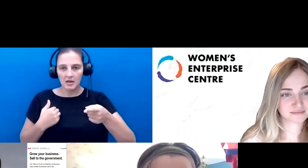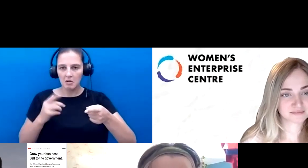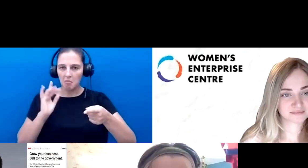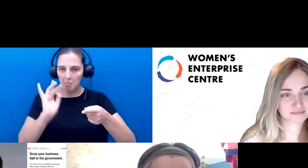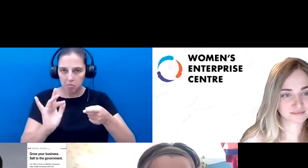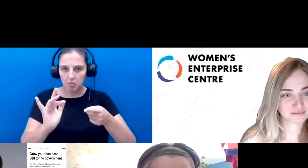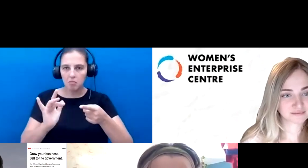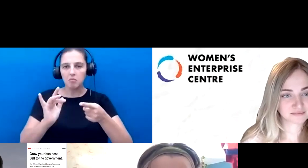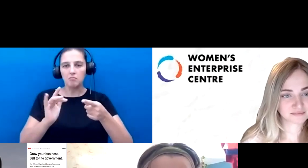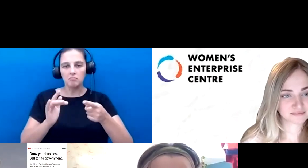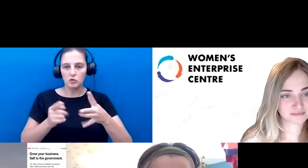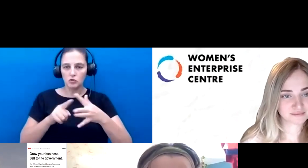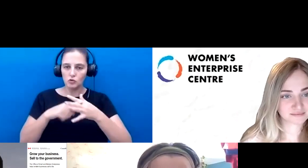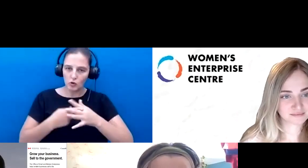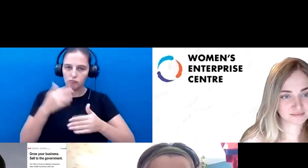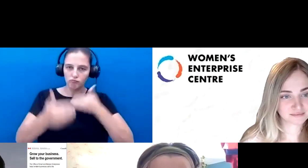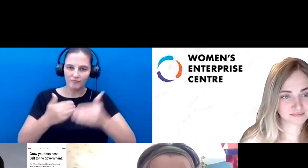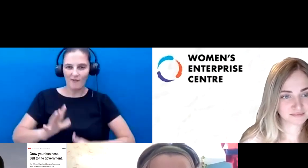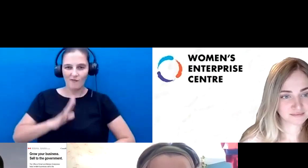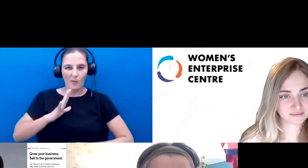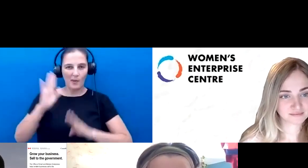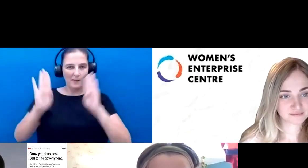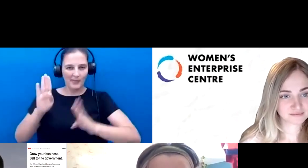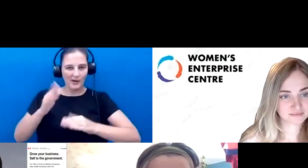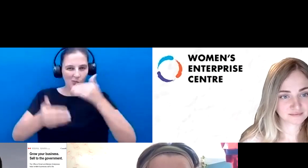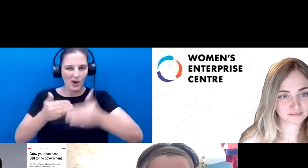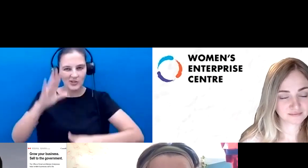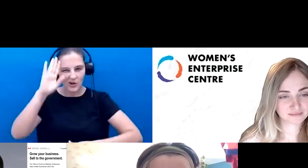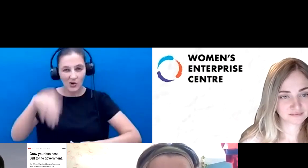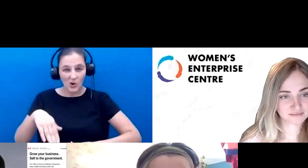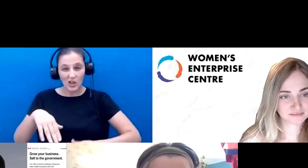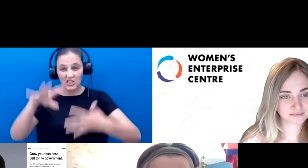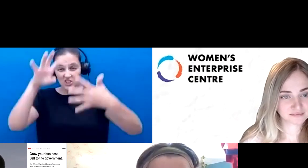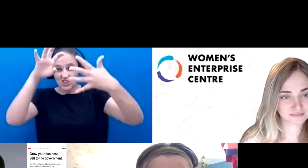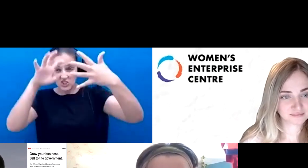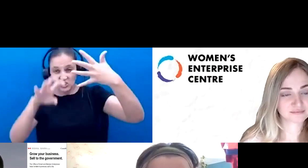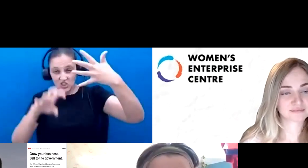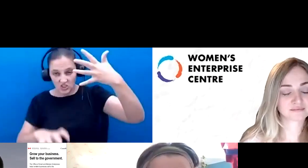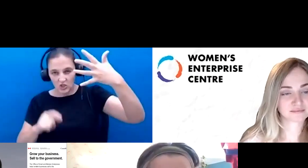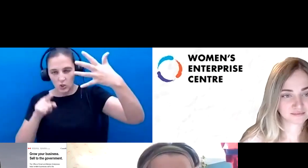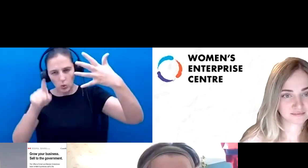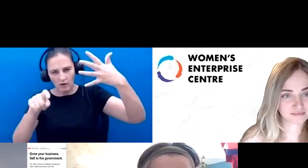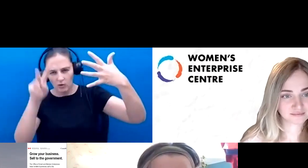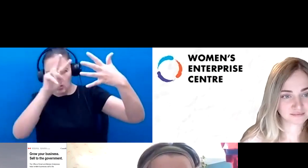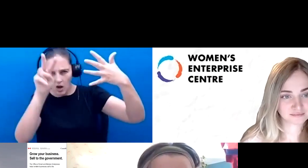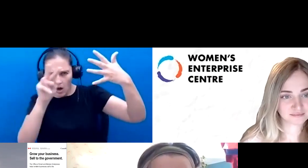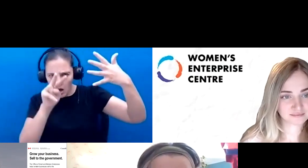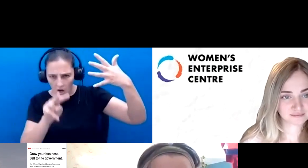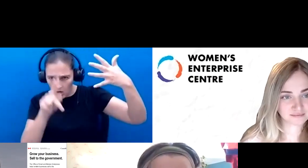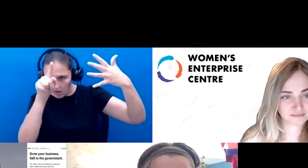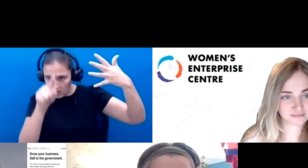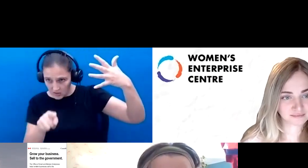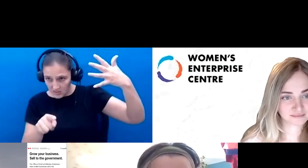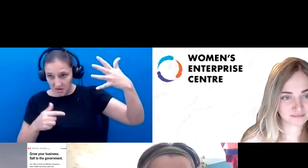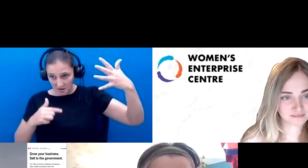bidding process. You got to read through all that, you know, that big statement of work that's in there. Is this something that my company can